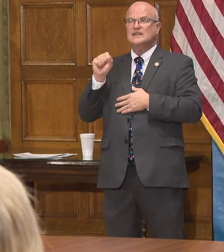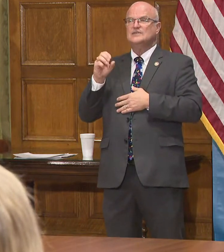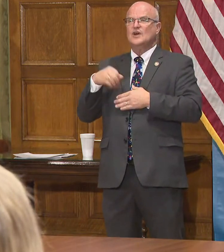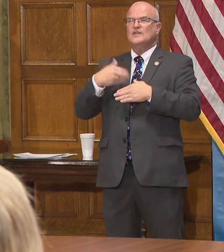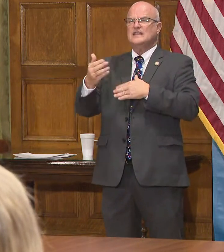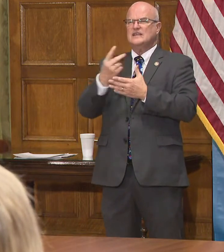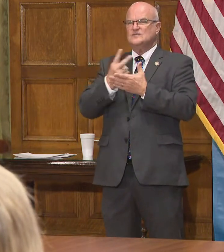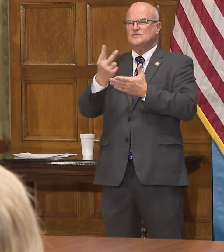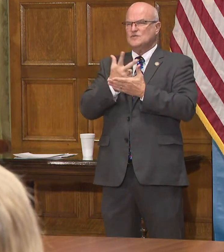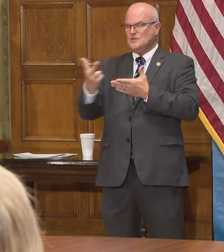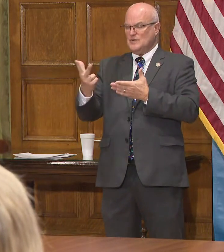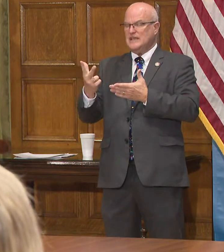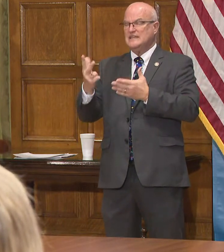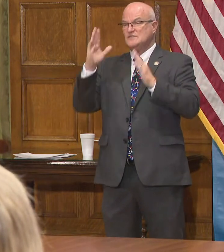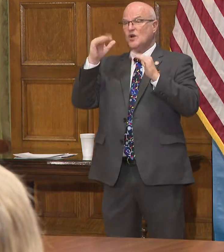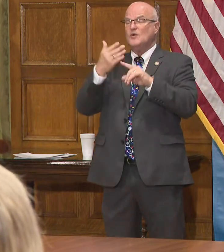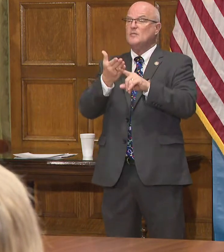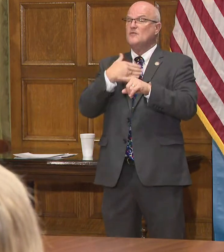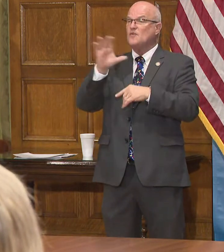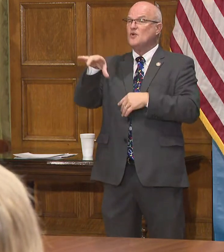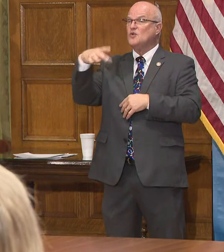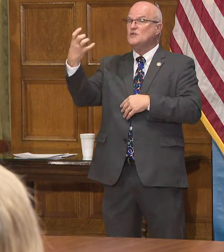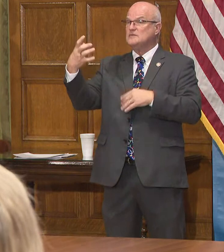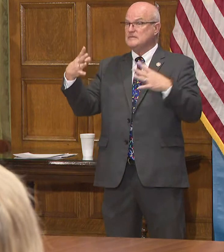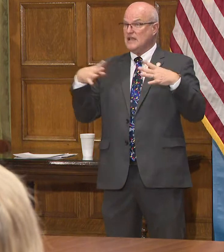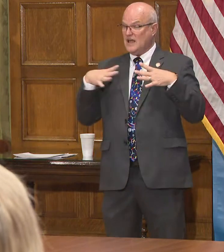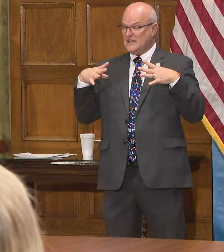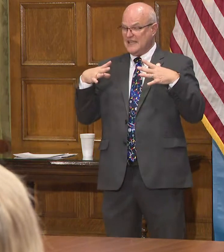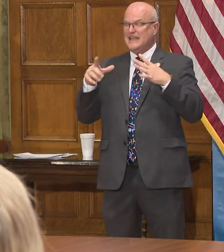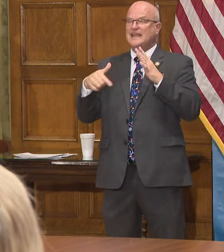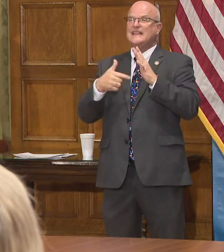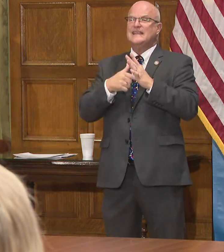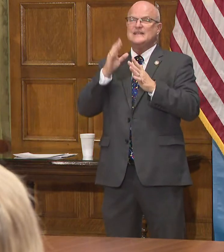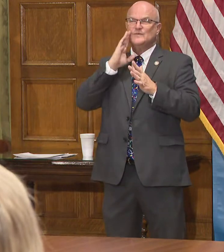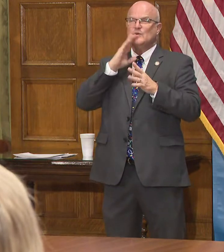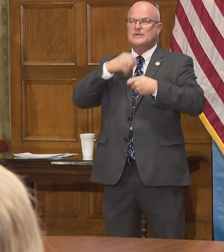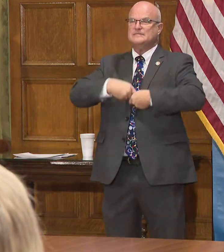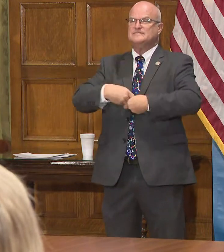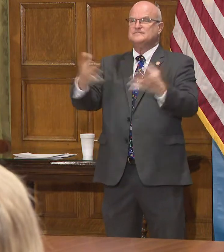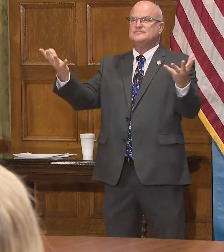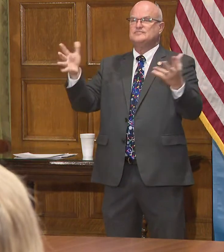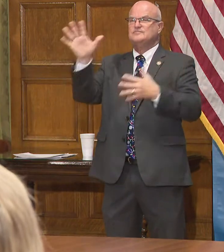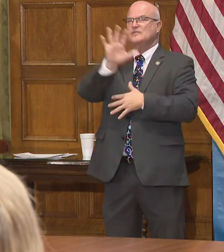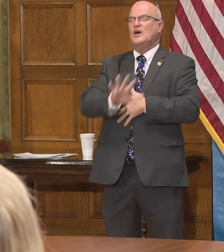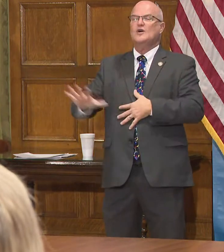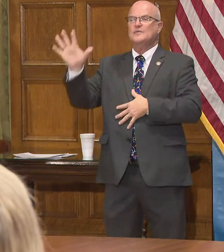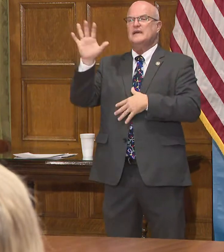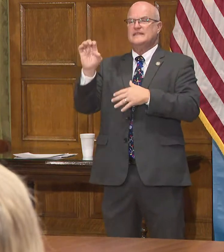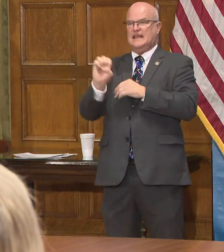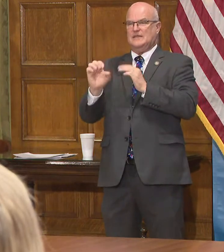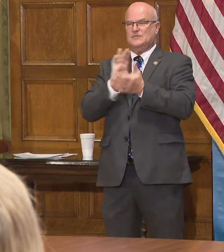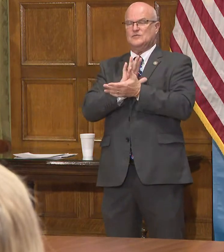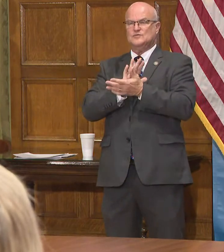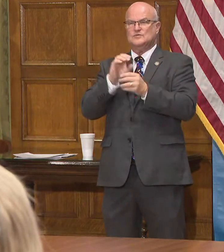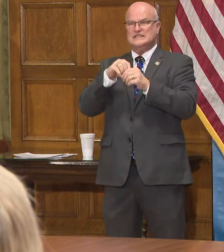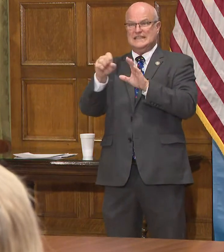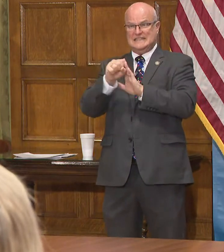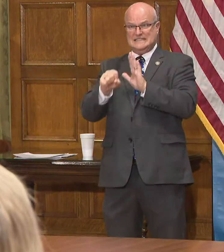over the next few weeks, hopefully before the Christmas holiday, these will be distributed throughout the elementary schools in the